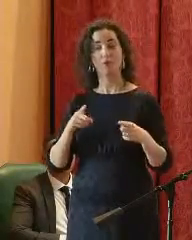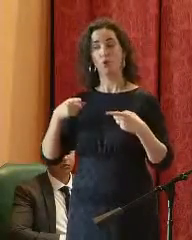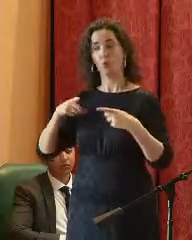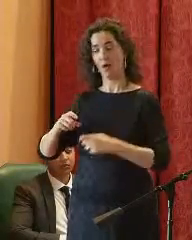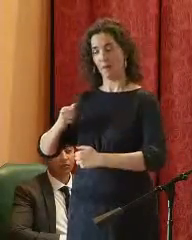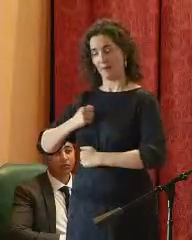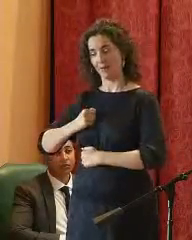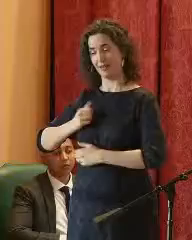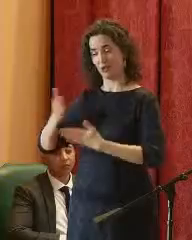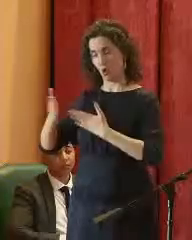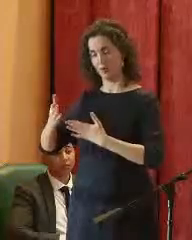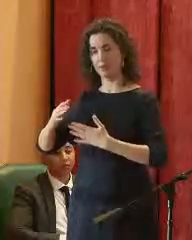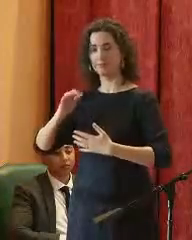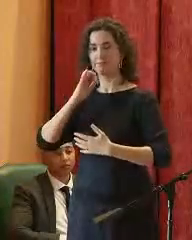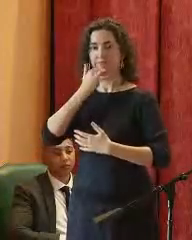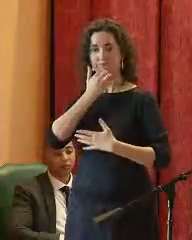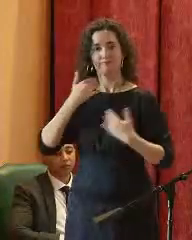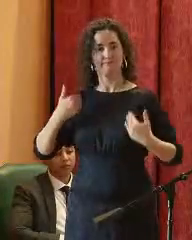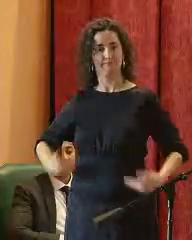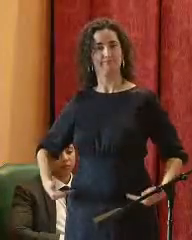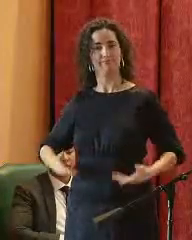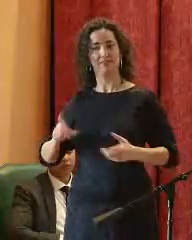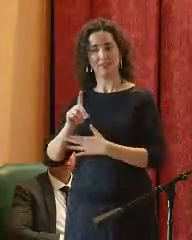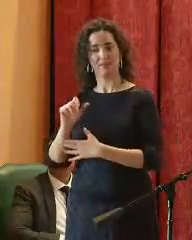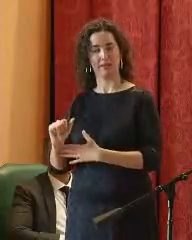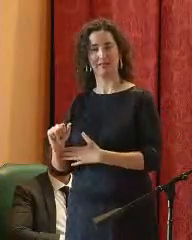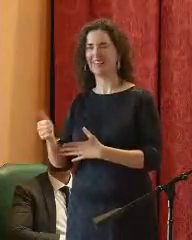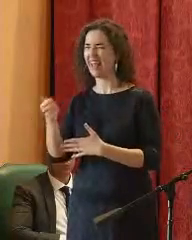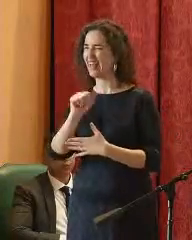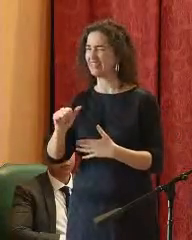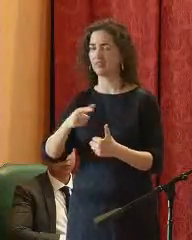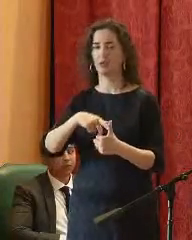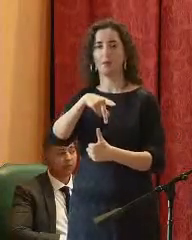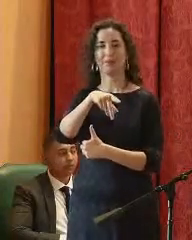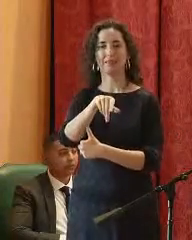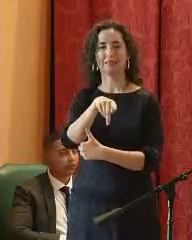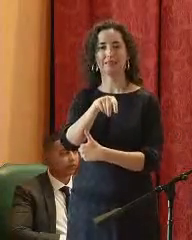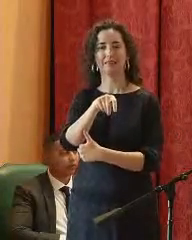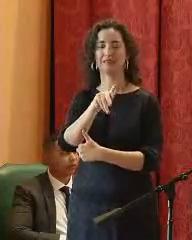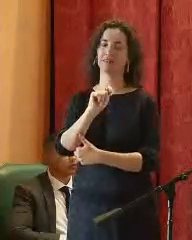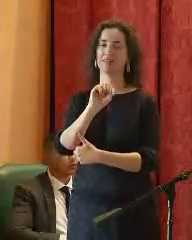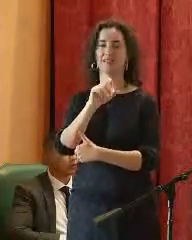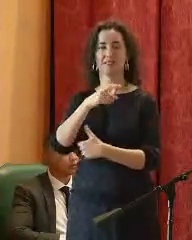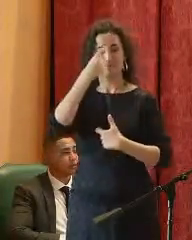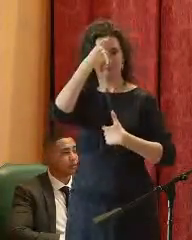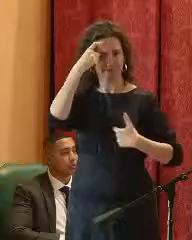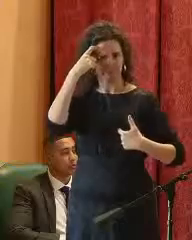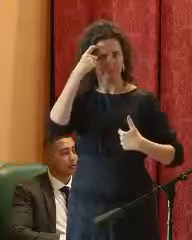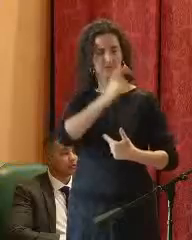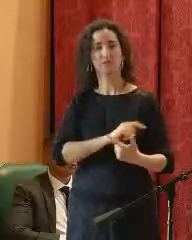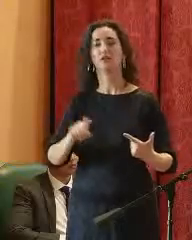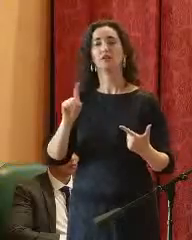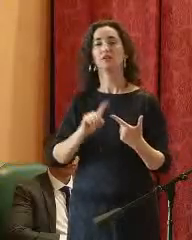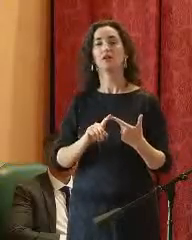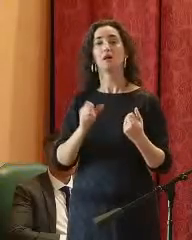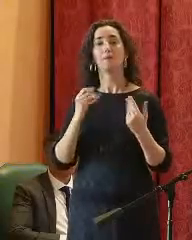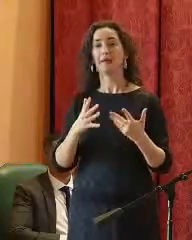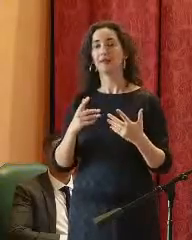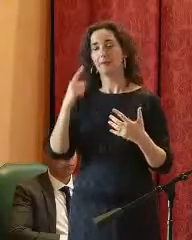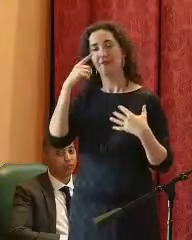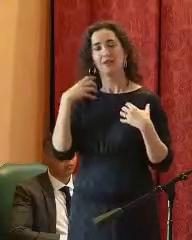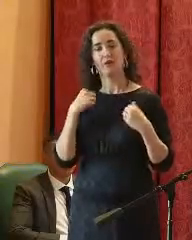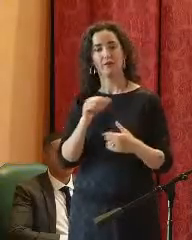military service. These disabilities may be anything from PTSD, post-traumatic stress disorder, and many attendant mental